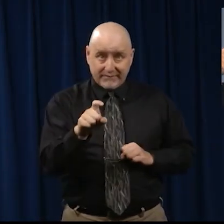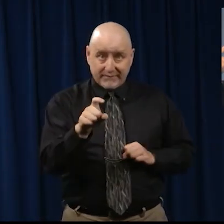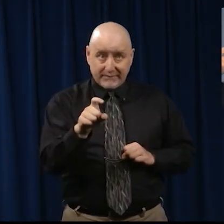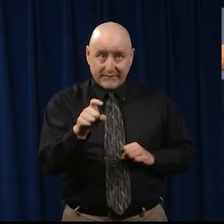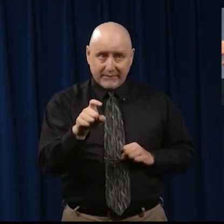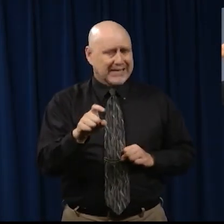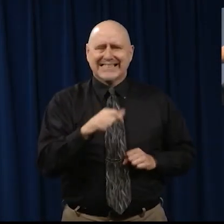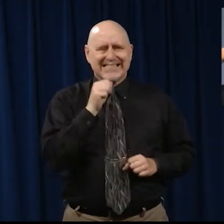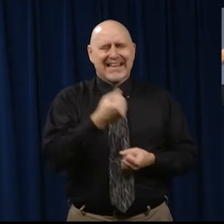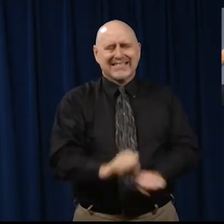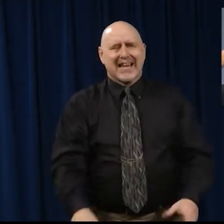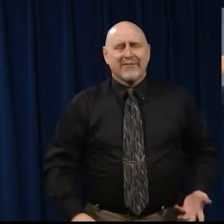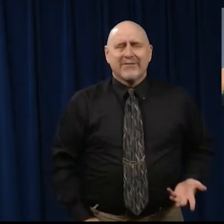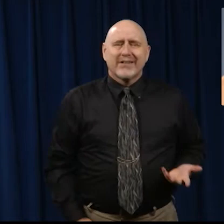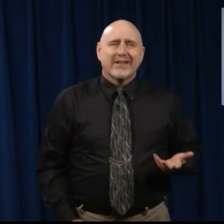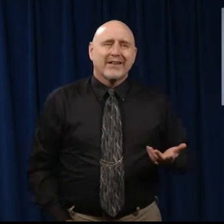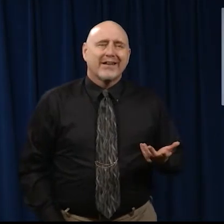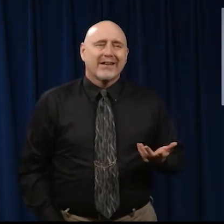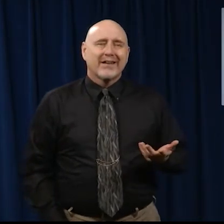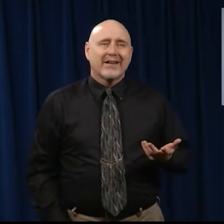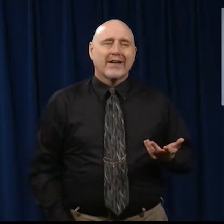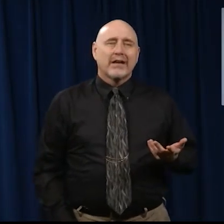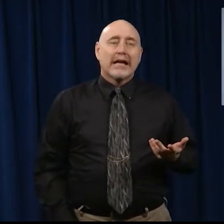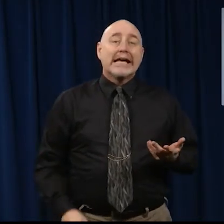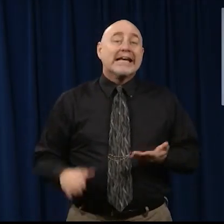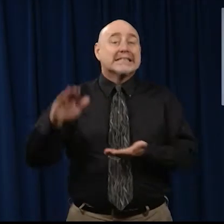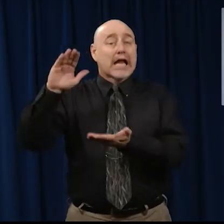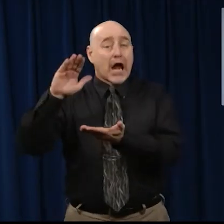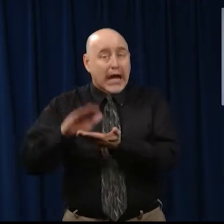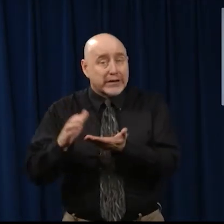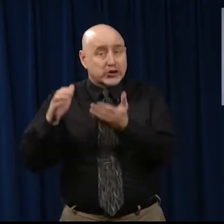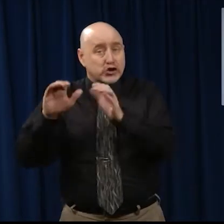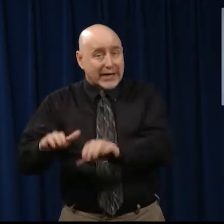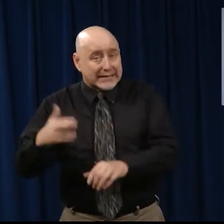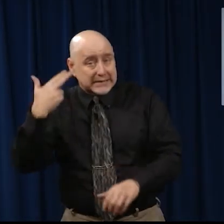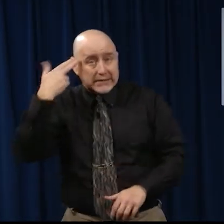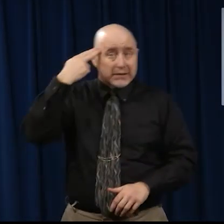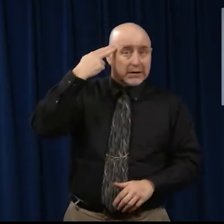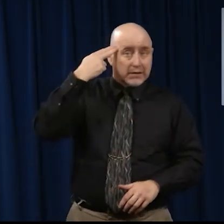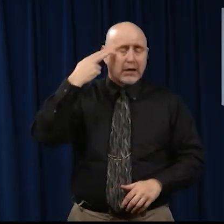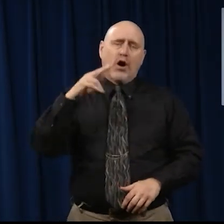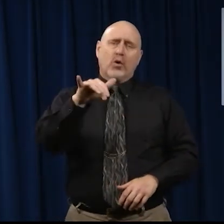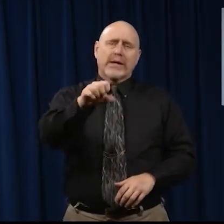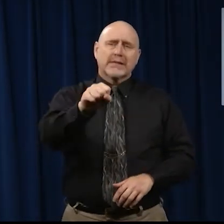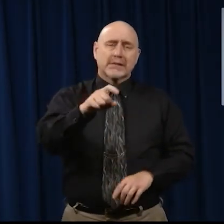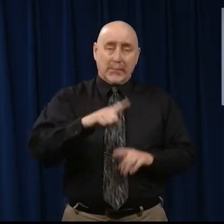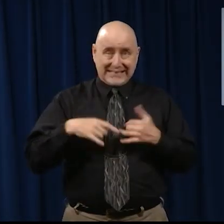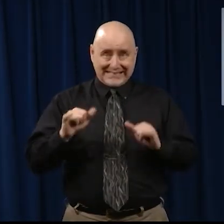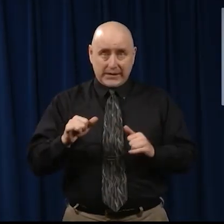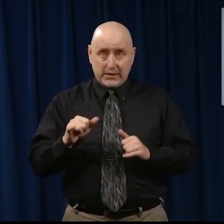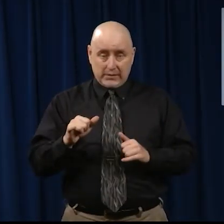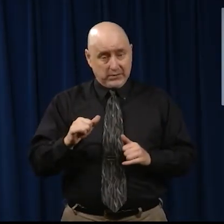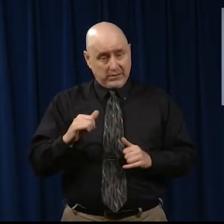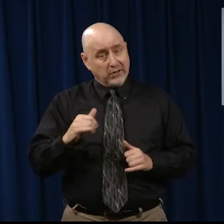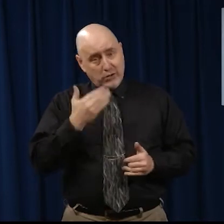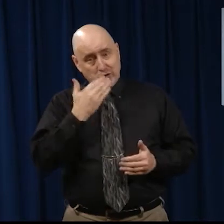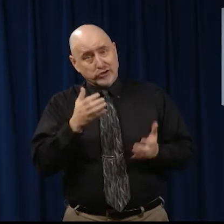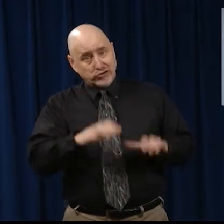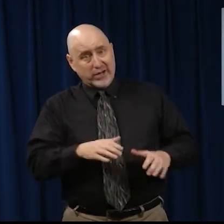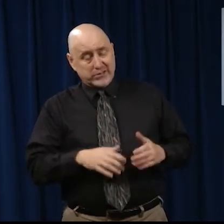head? It's not safe. Now, do you have a less chance of shooting yourself in the head? Yes, but is there still a pretty good chance you're going to